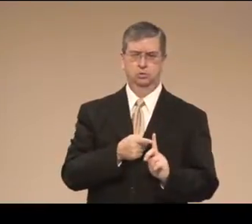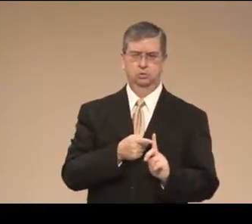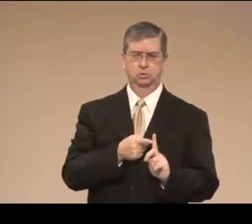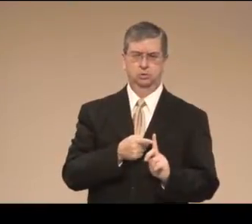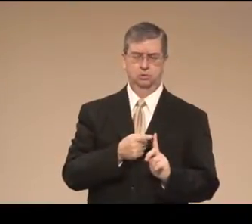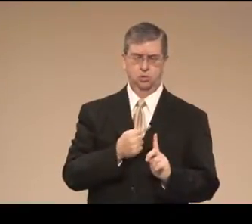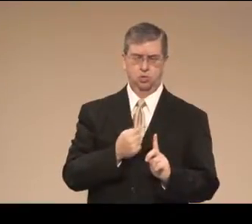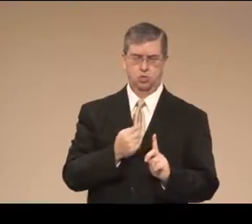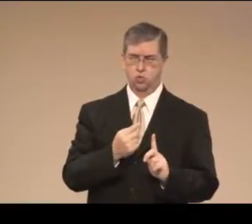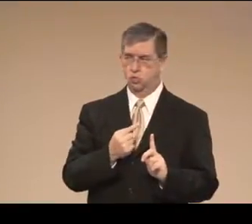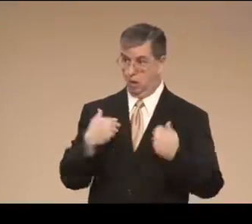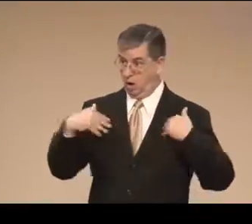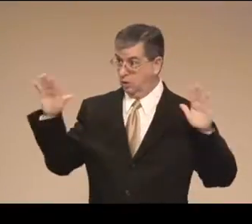Who is that?